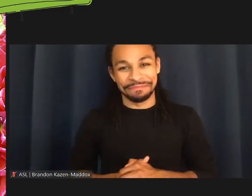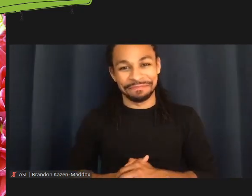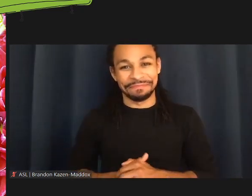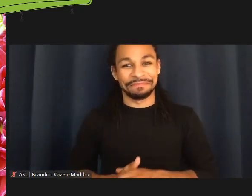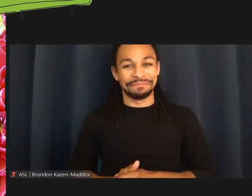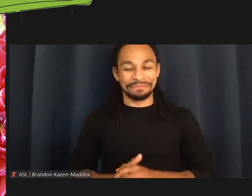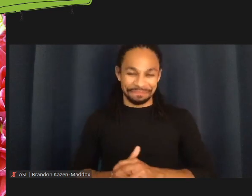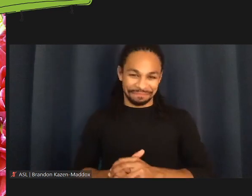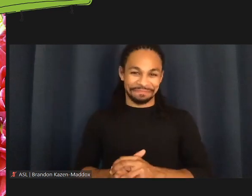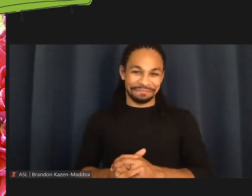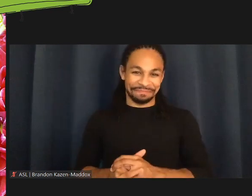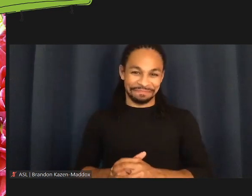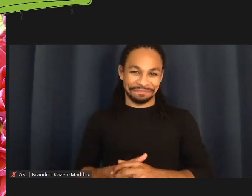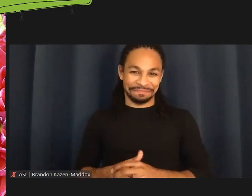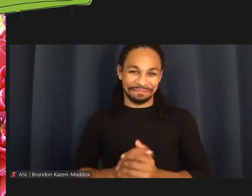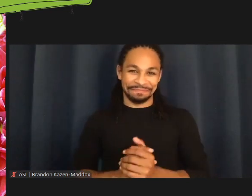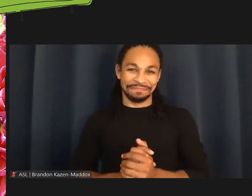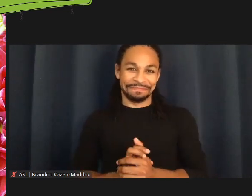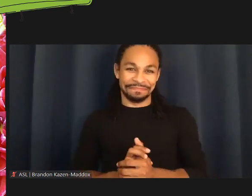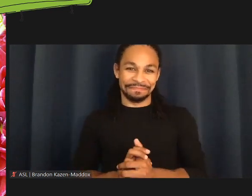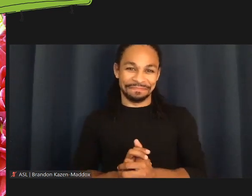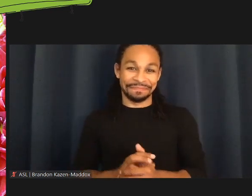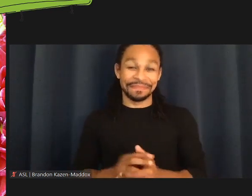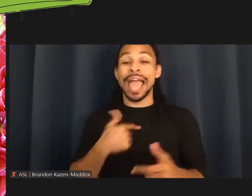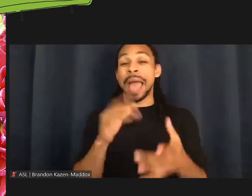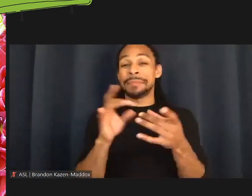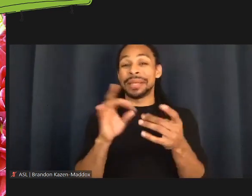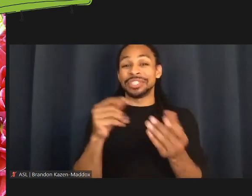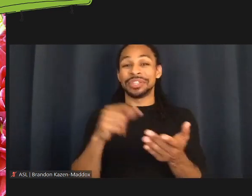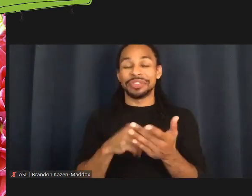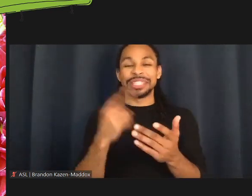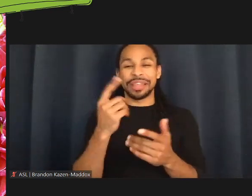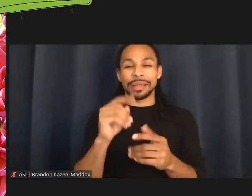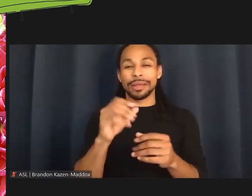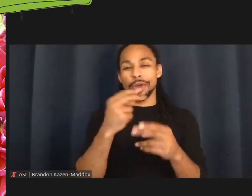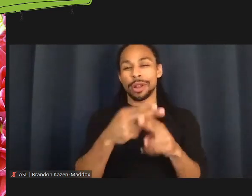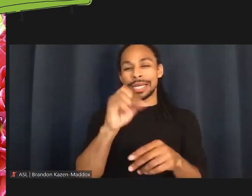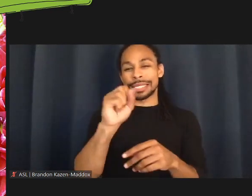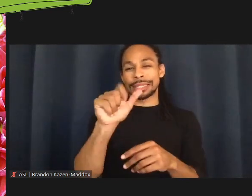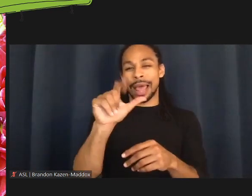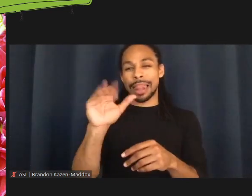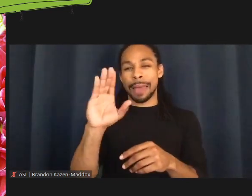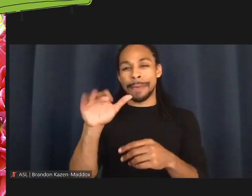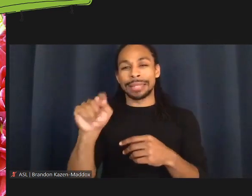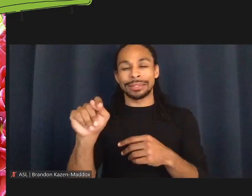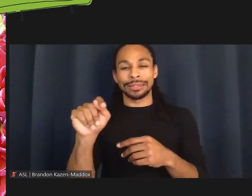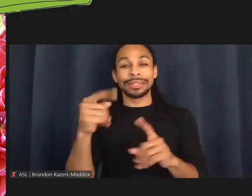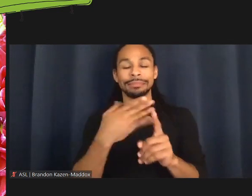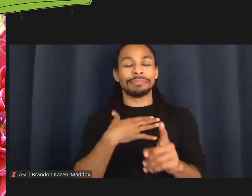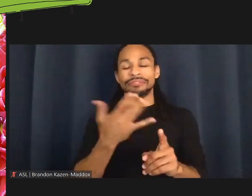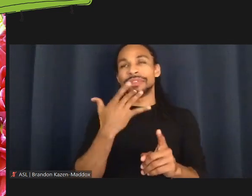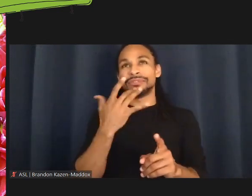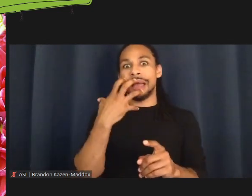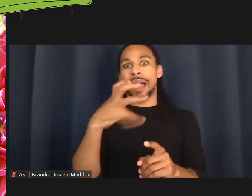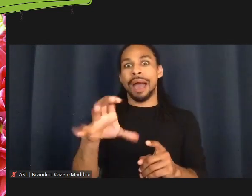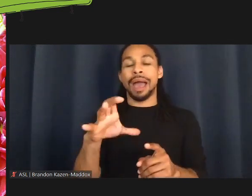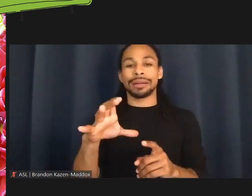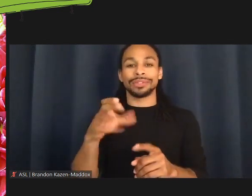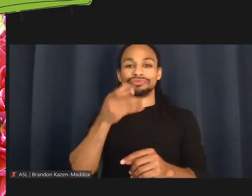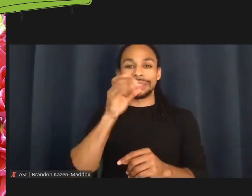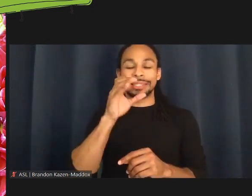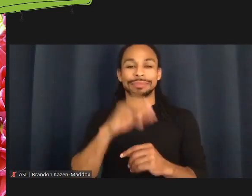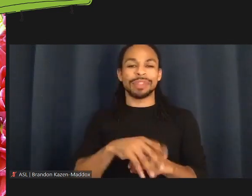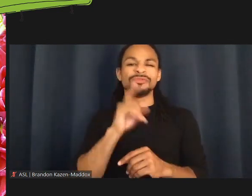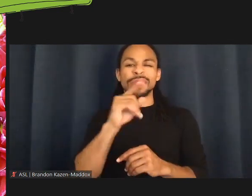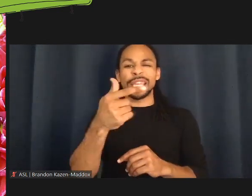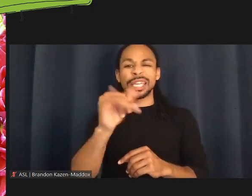Okay. I mentioned this thing called salabat, and it's one of my favorite hot beverages. And it's really just this